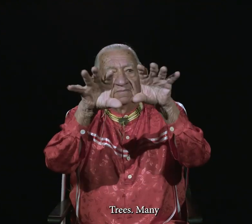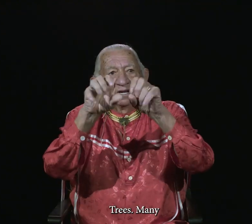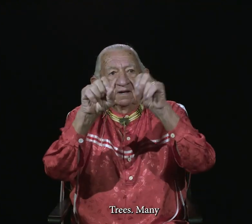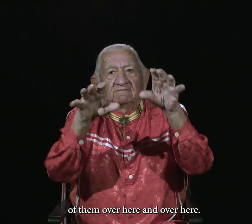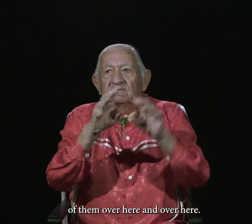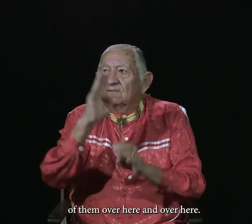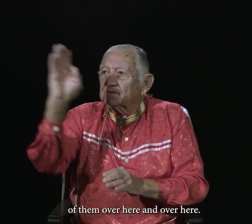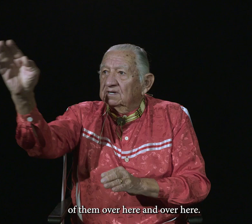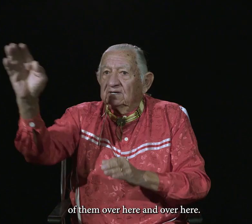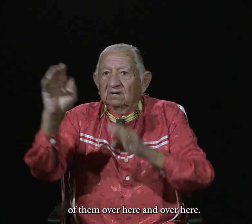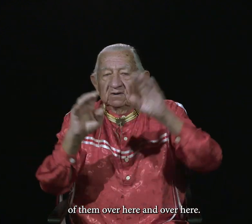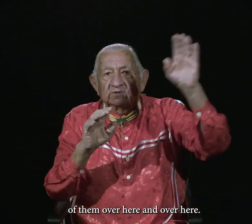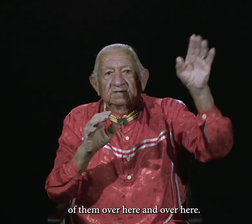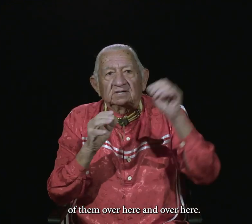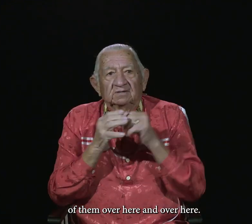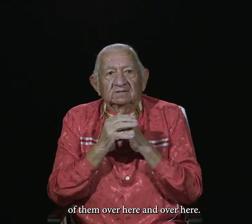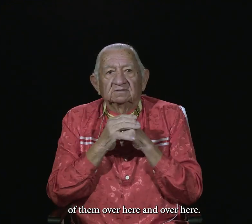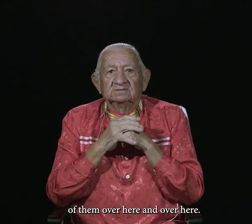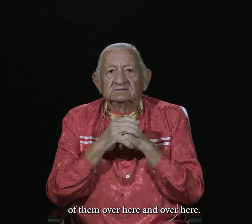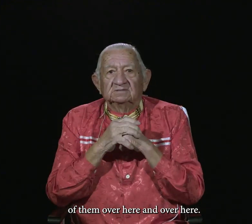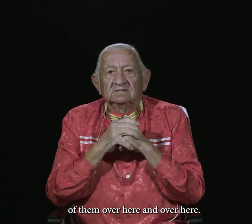many of them over here and over here.